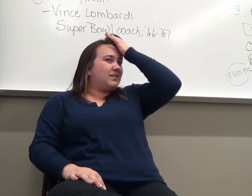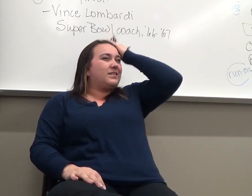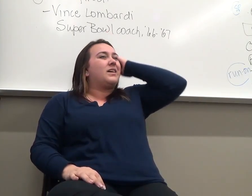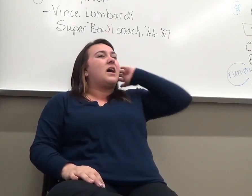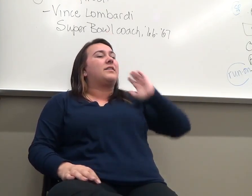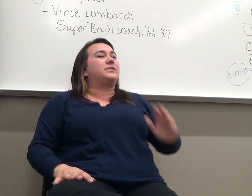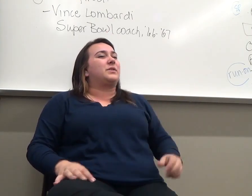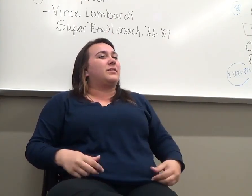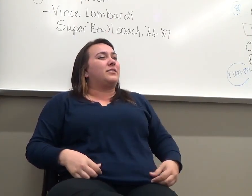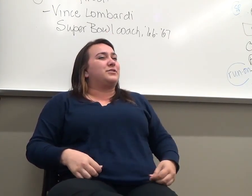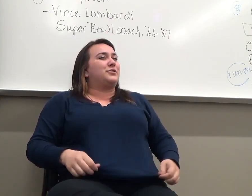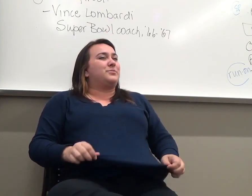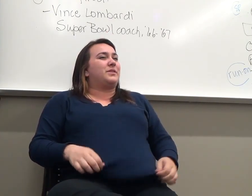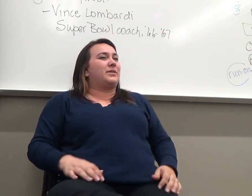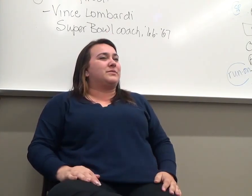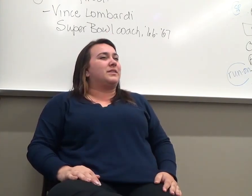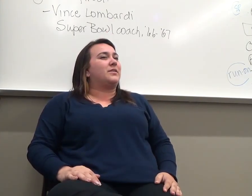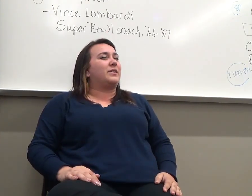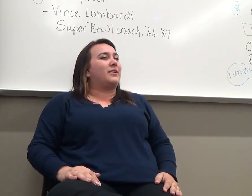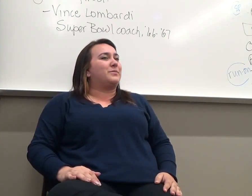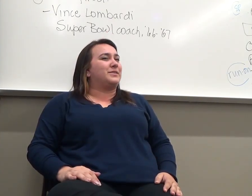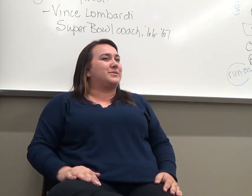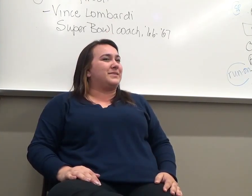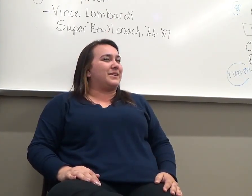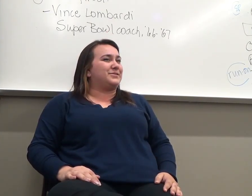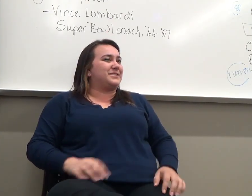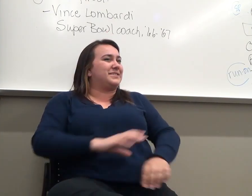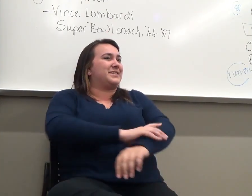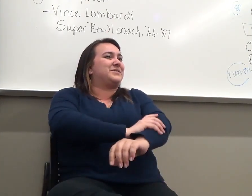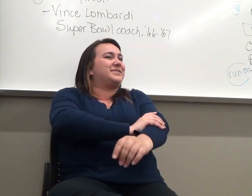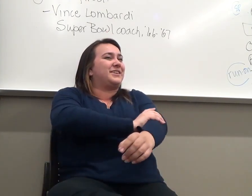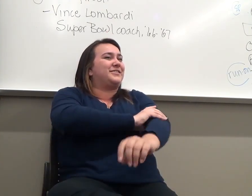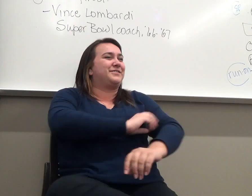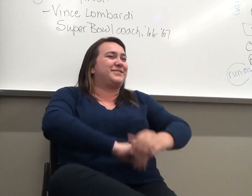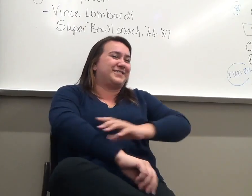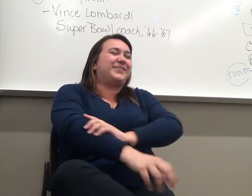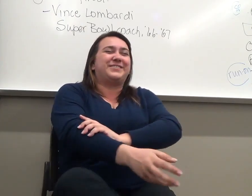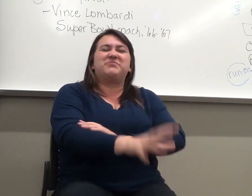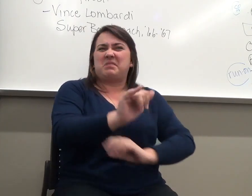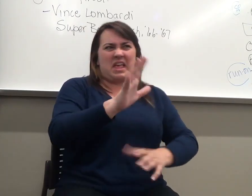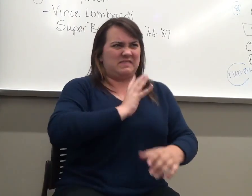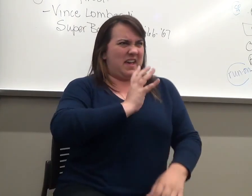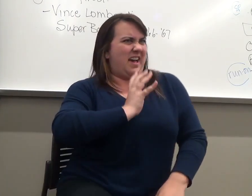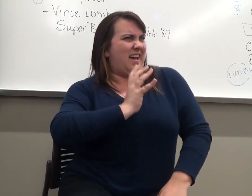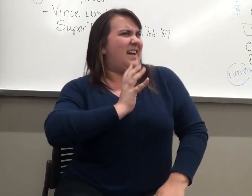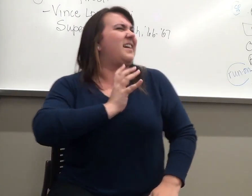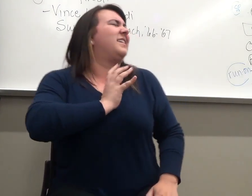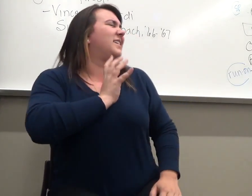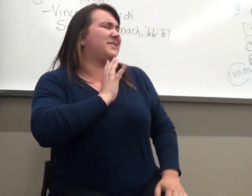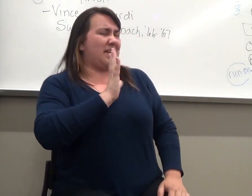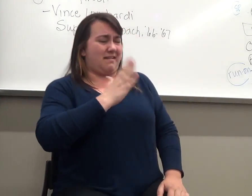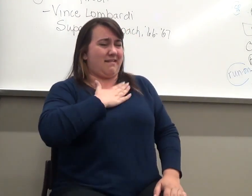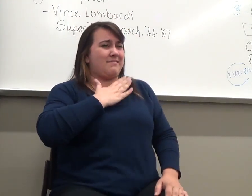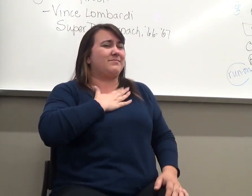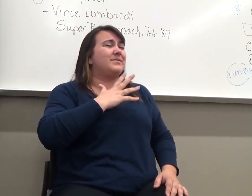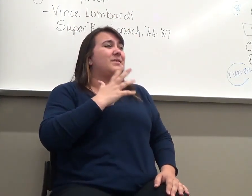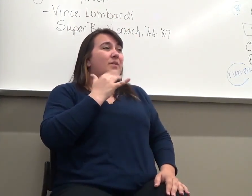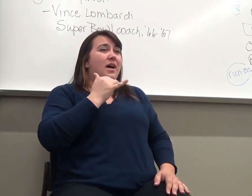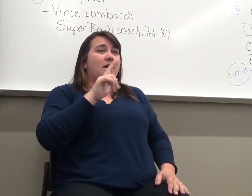like put in different, you can order a book and put in different chapters of different textbooks. So finally I've done that,